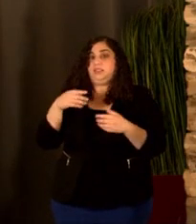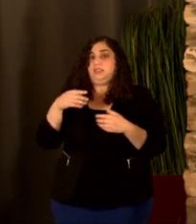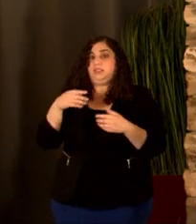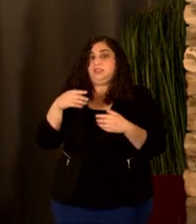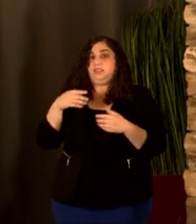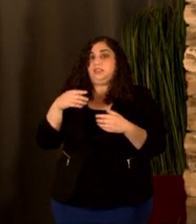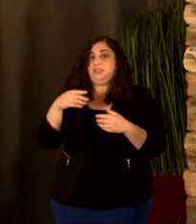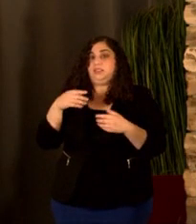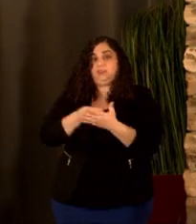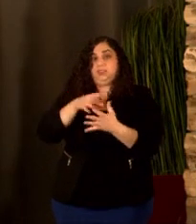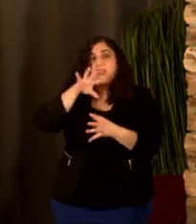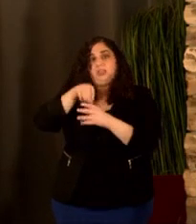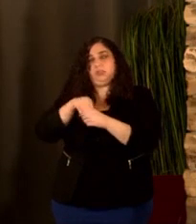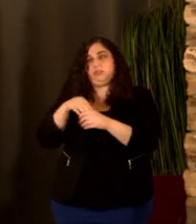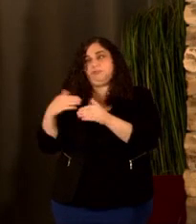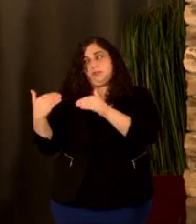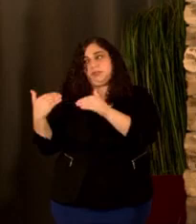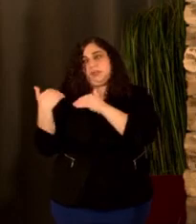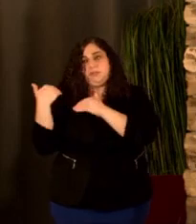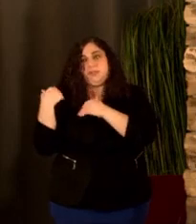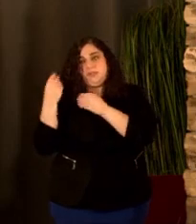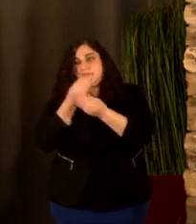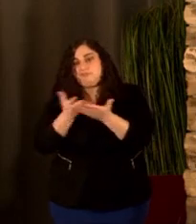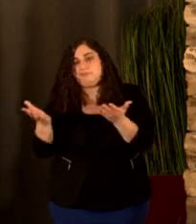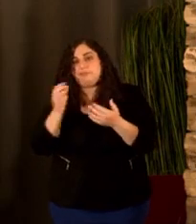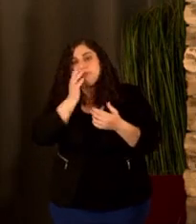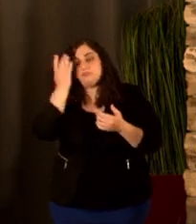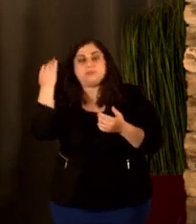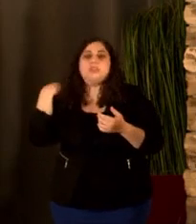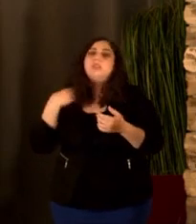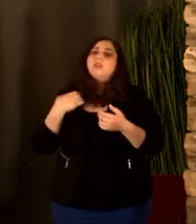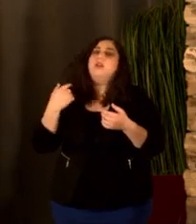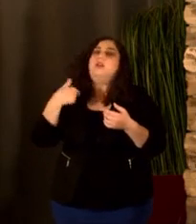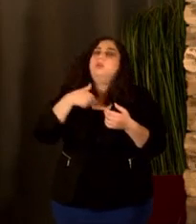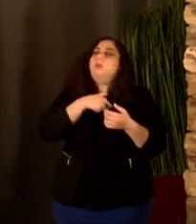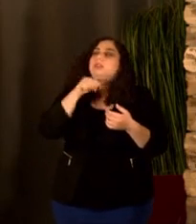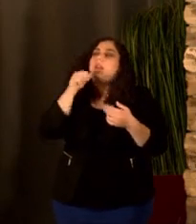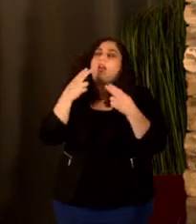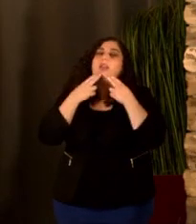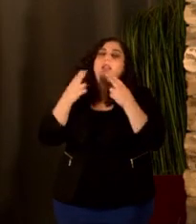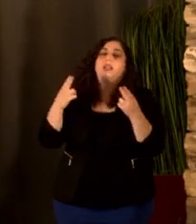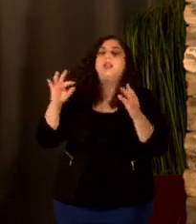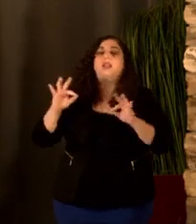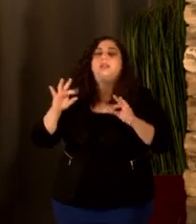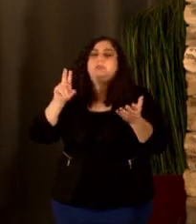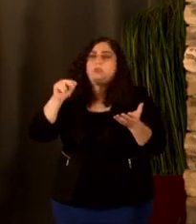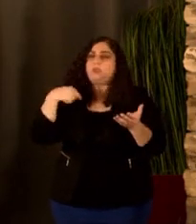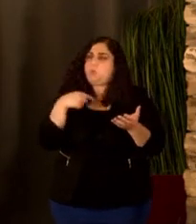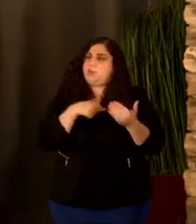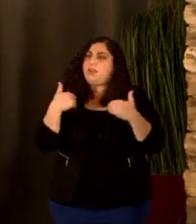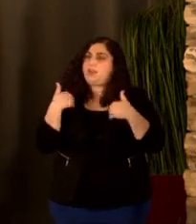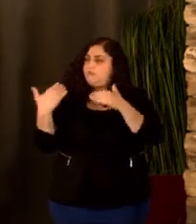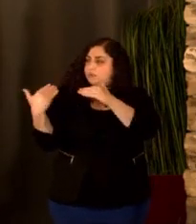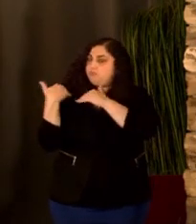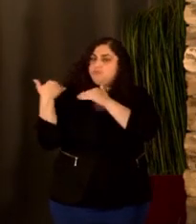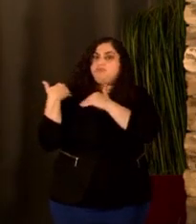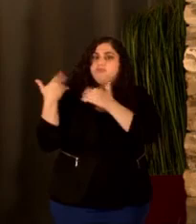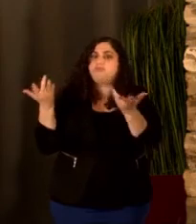naive, that we all need to be accountable for results, new